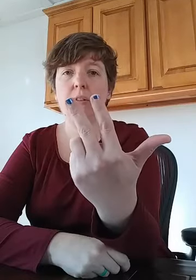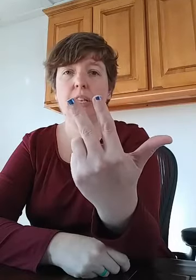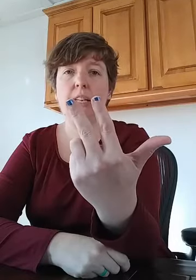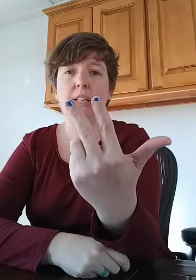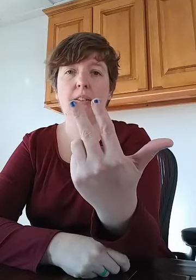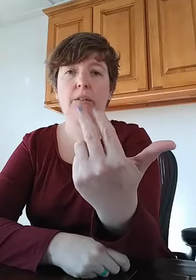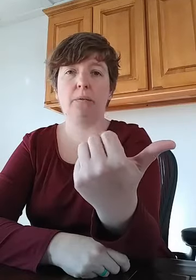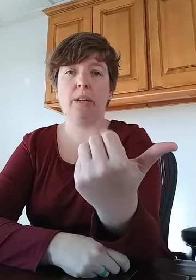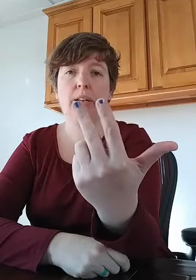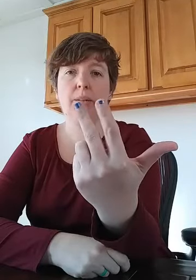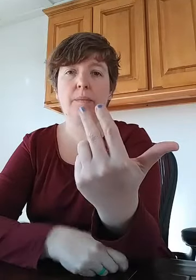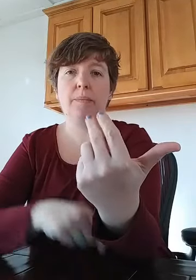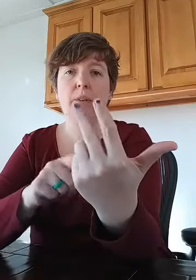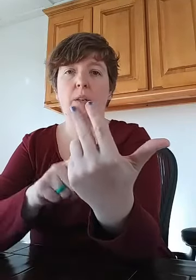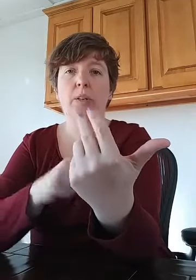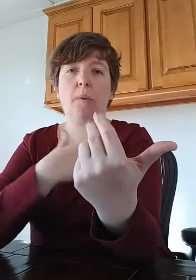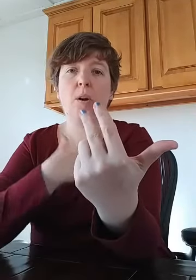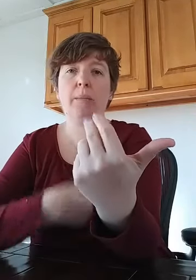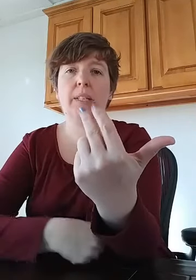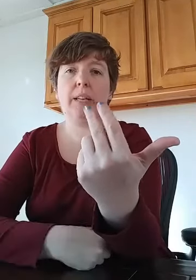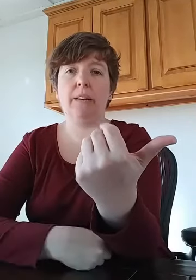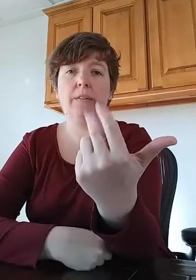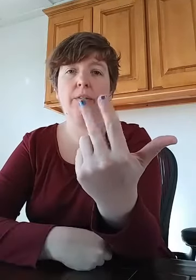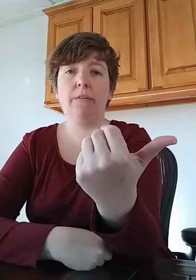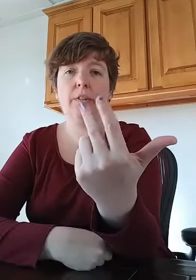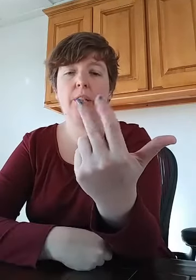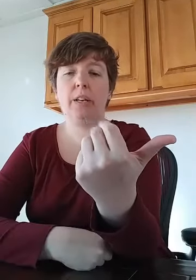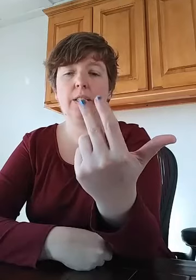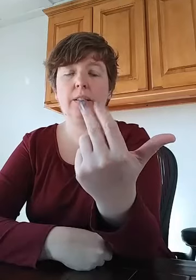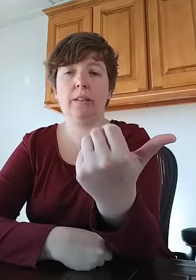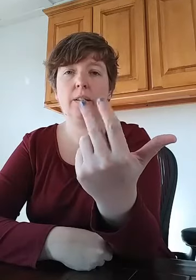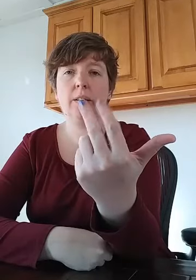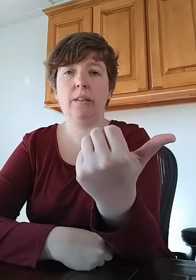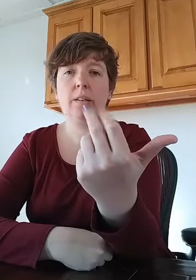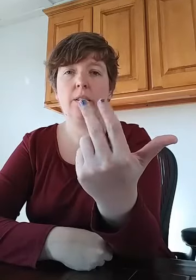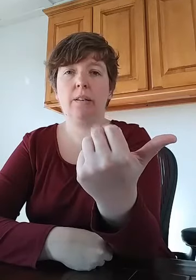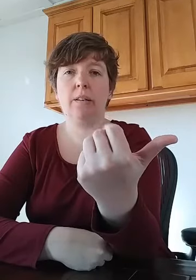13 is a 3. Your palm is in for these.